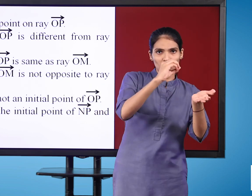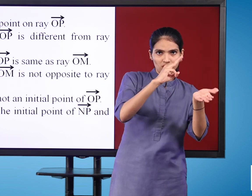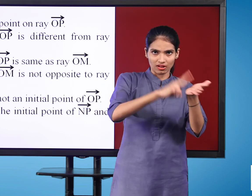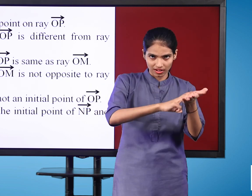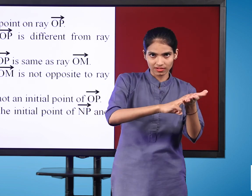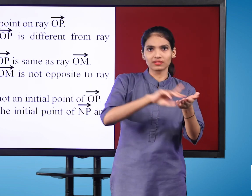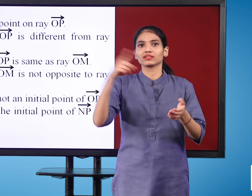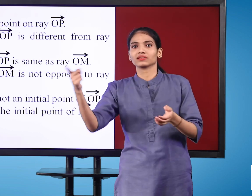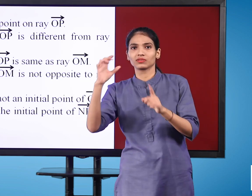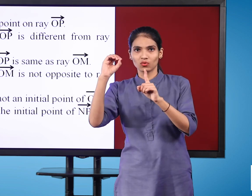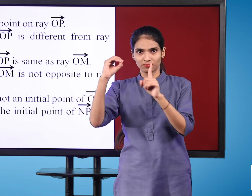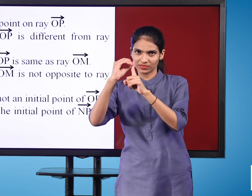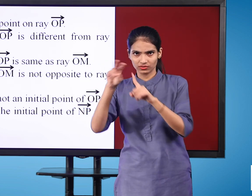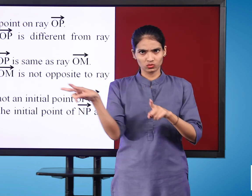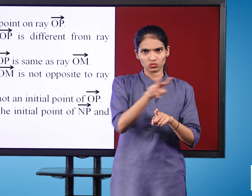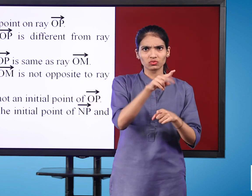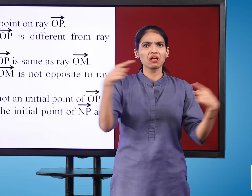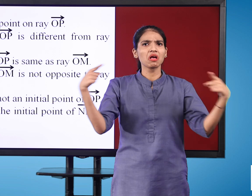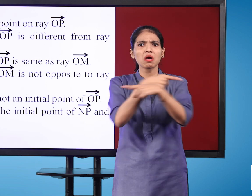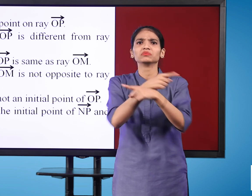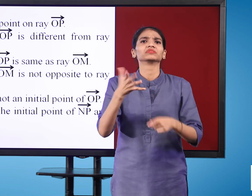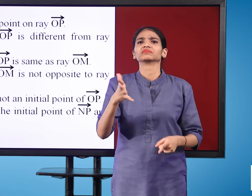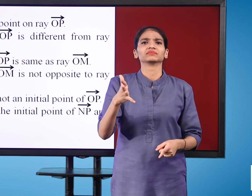Ray OM is not opposite to ray OP.